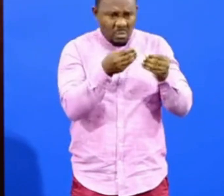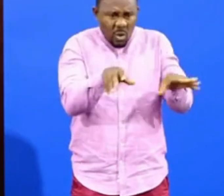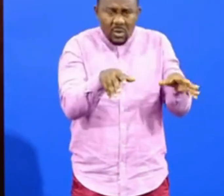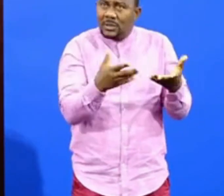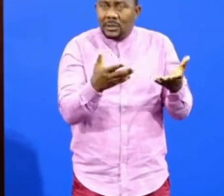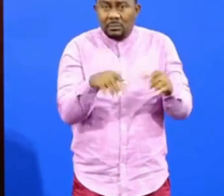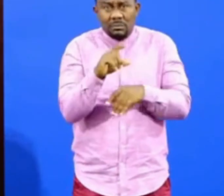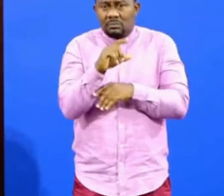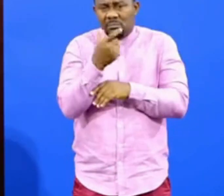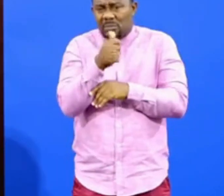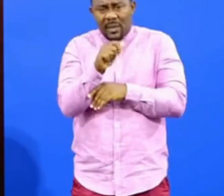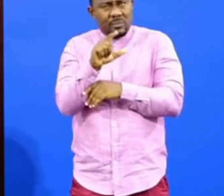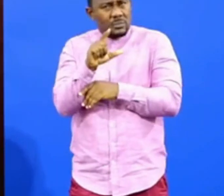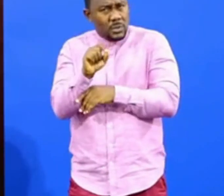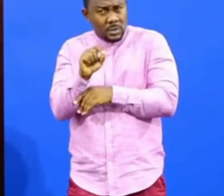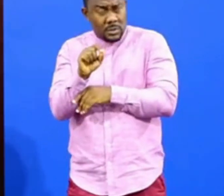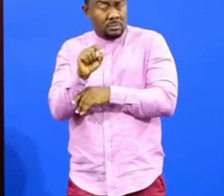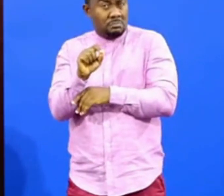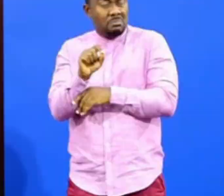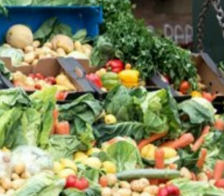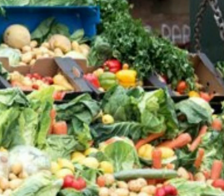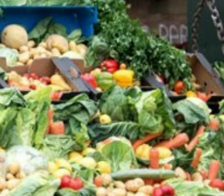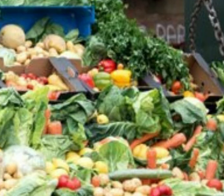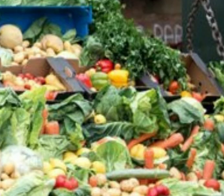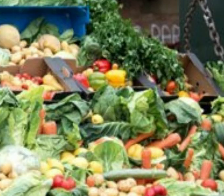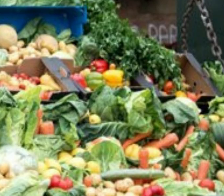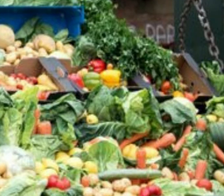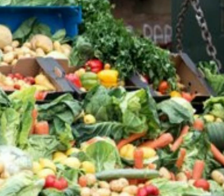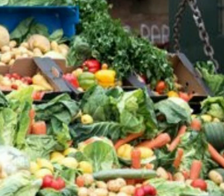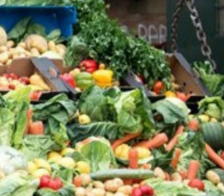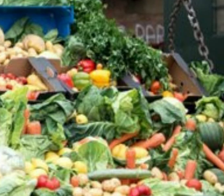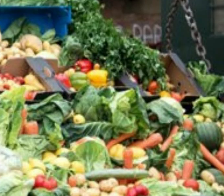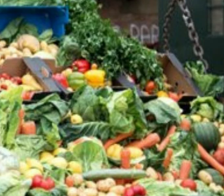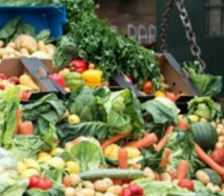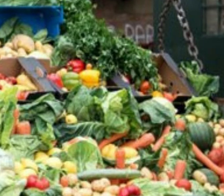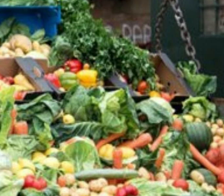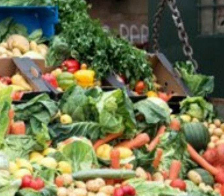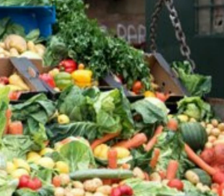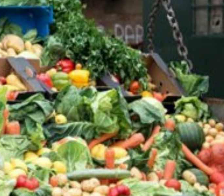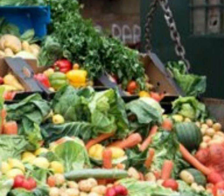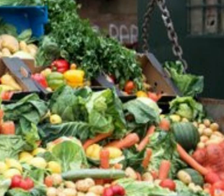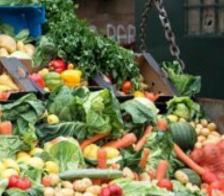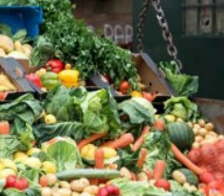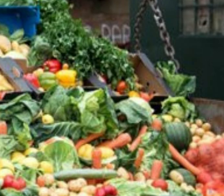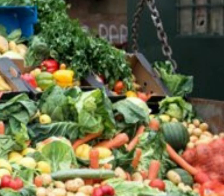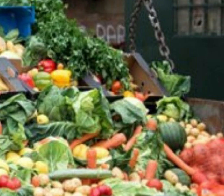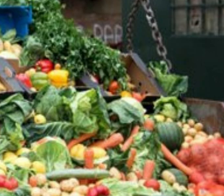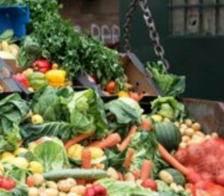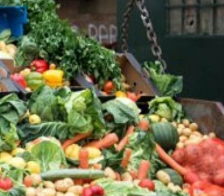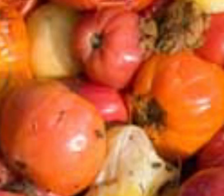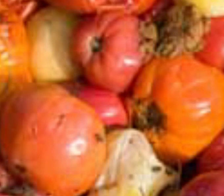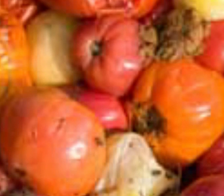20, 40, 50, even 90% of some of those commodities go to waste simply because of storage or lack of proper